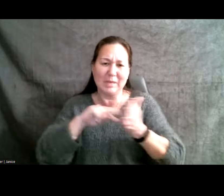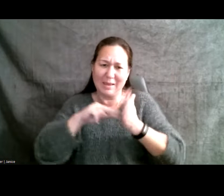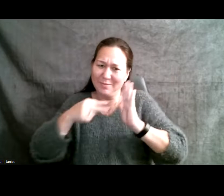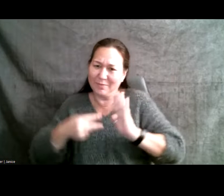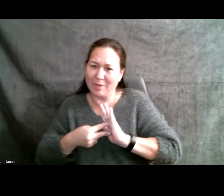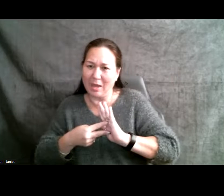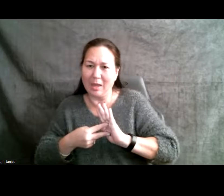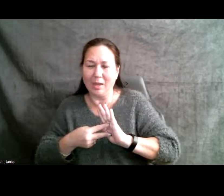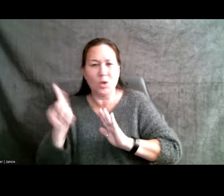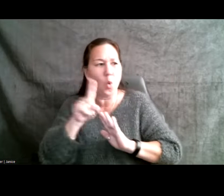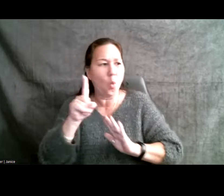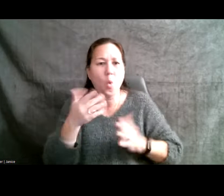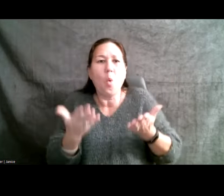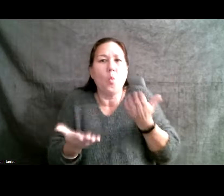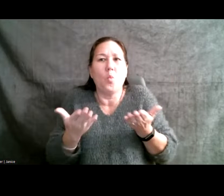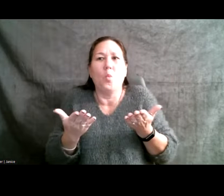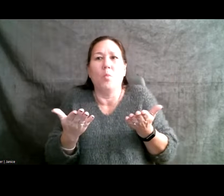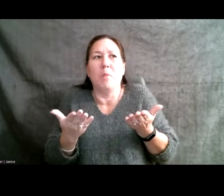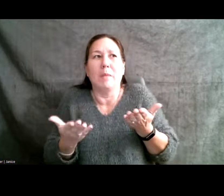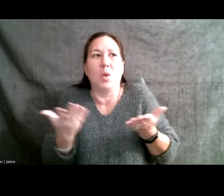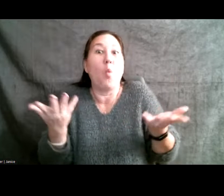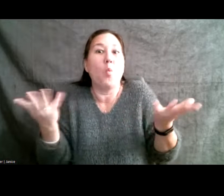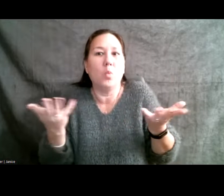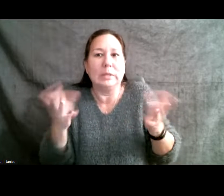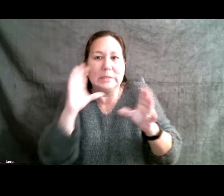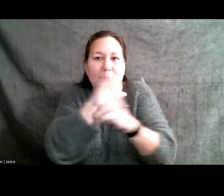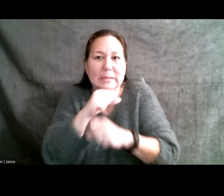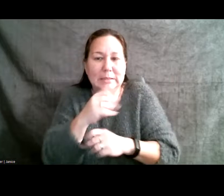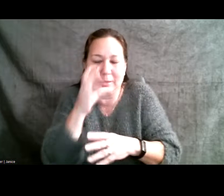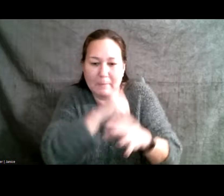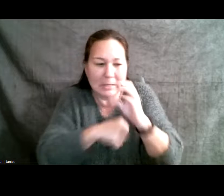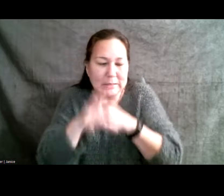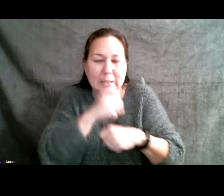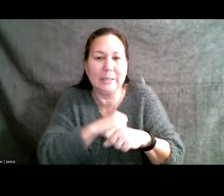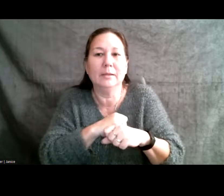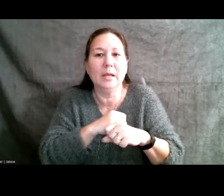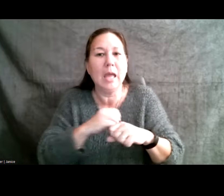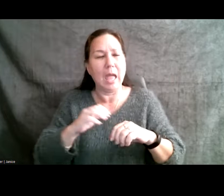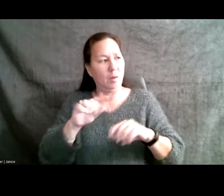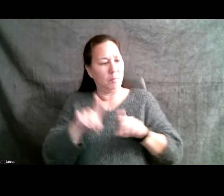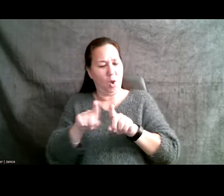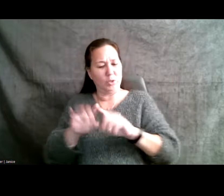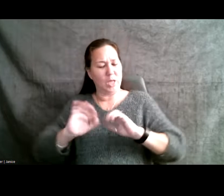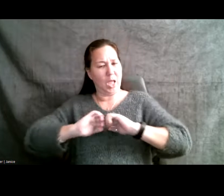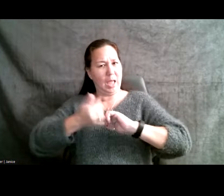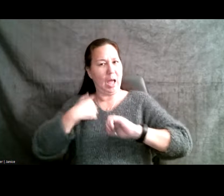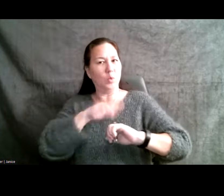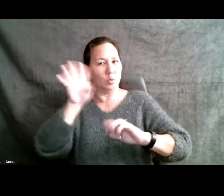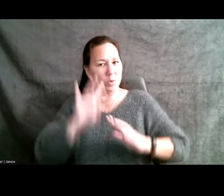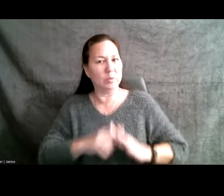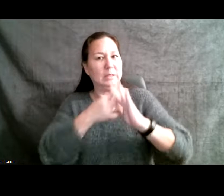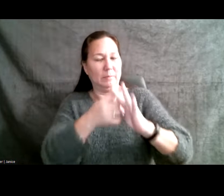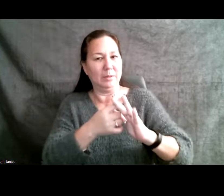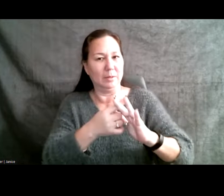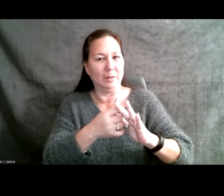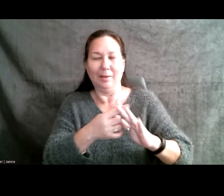current definition, is by looking at how the state plans to try to implement this definition, if that makes any sense. And